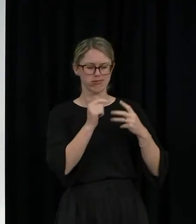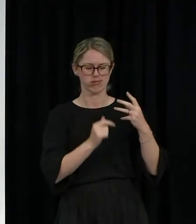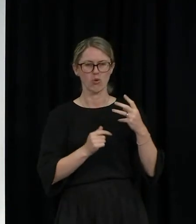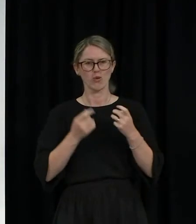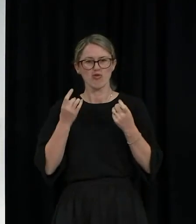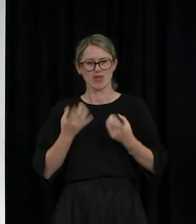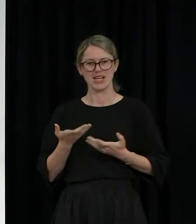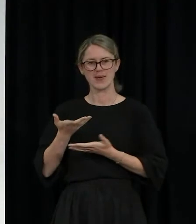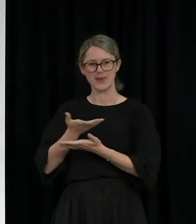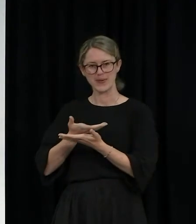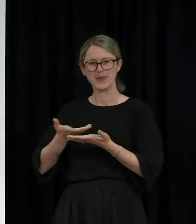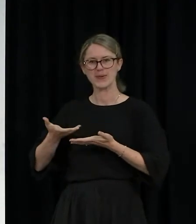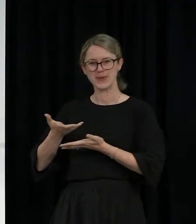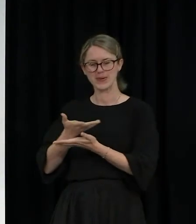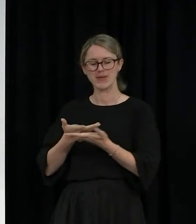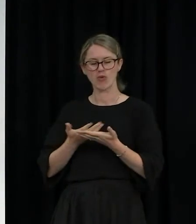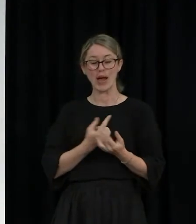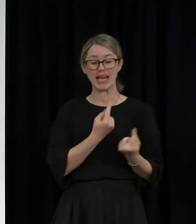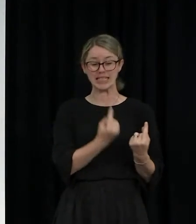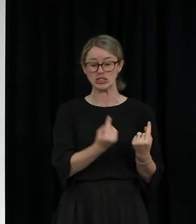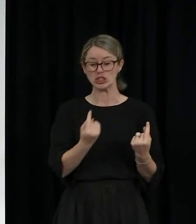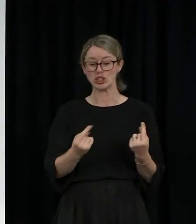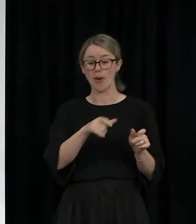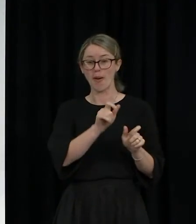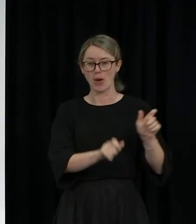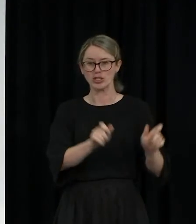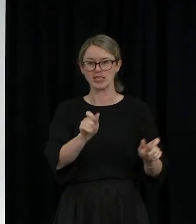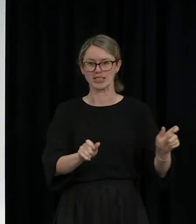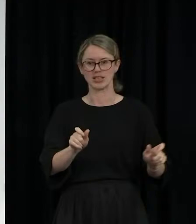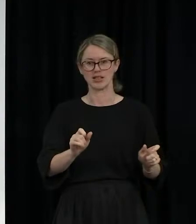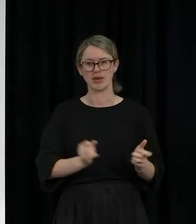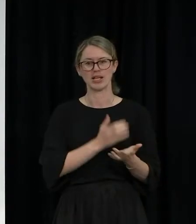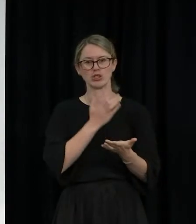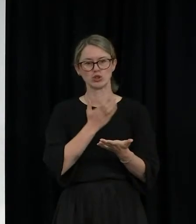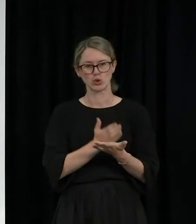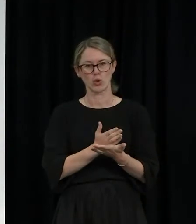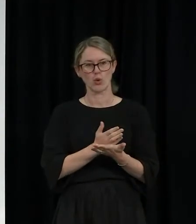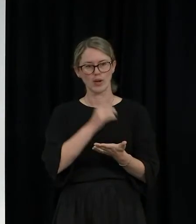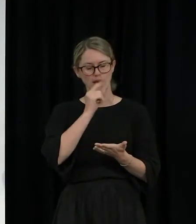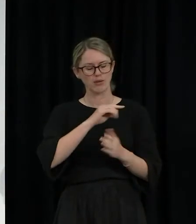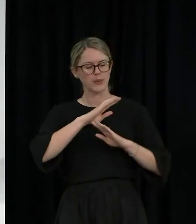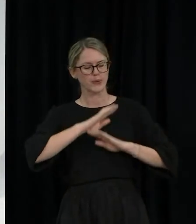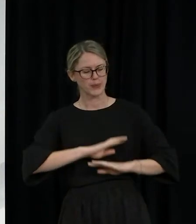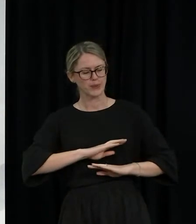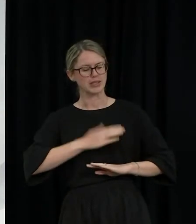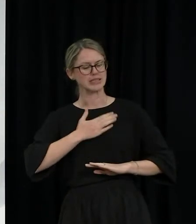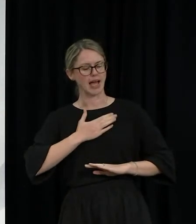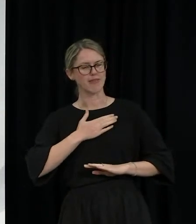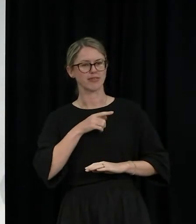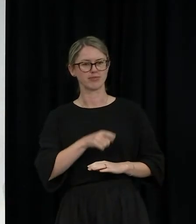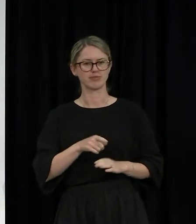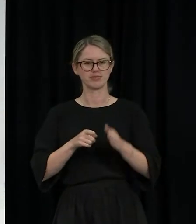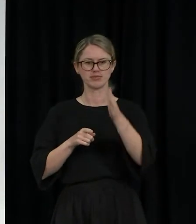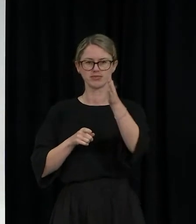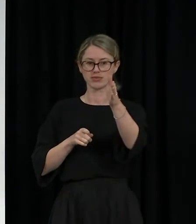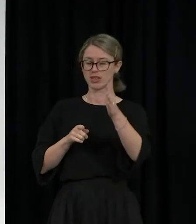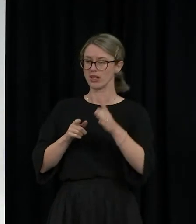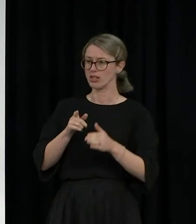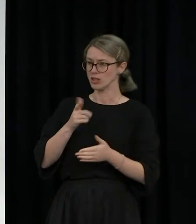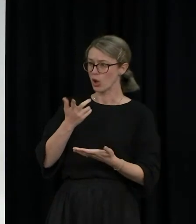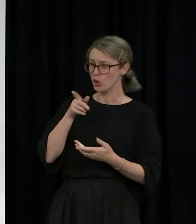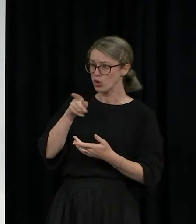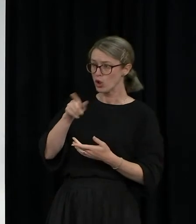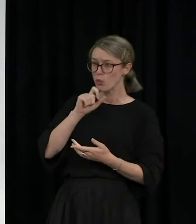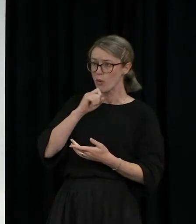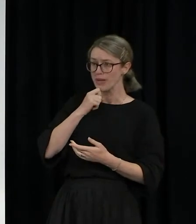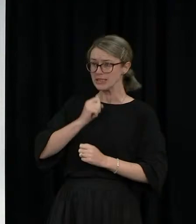things are discussed on a case-by-case basis to provide the level of certainty and security. It would be quite a surprising scenario